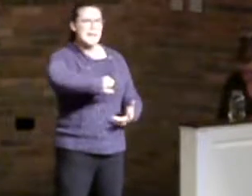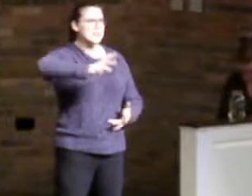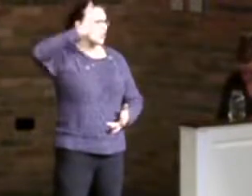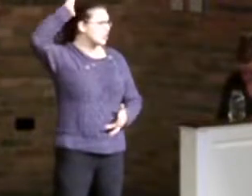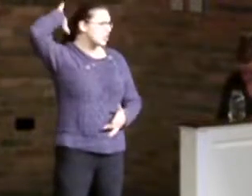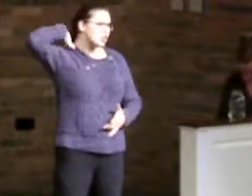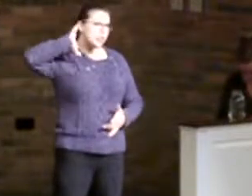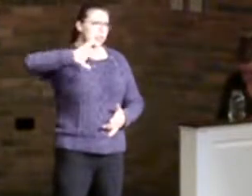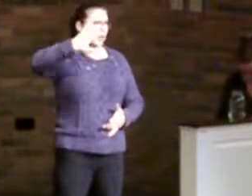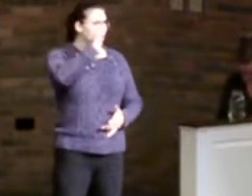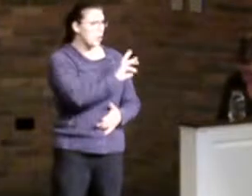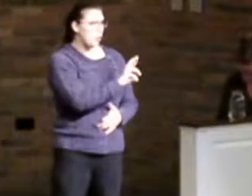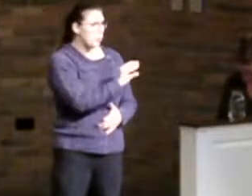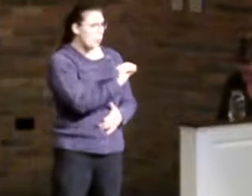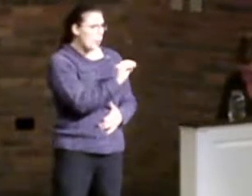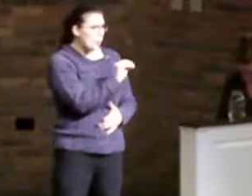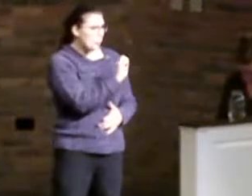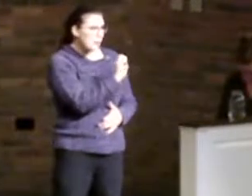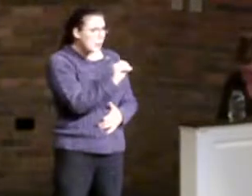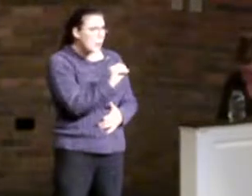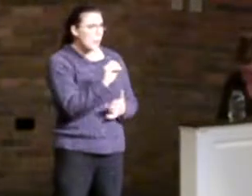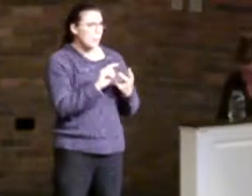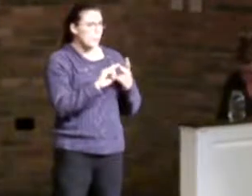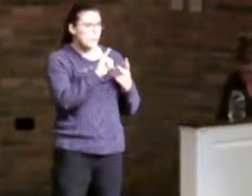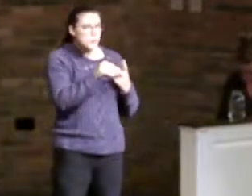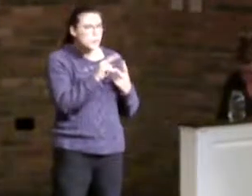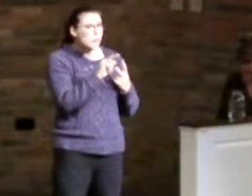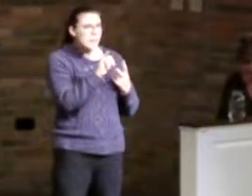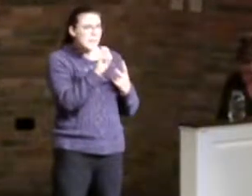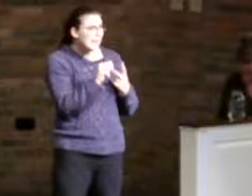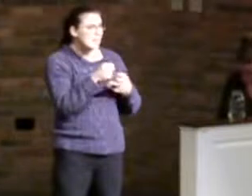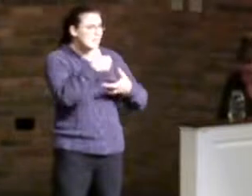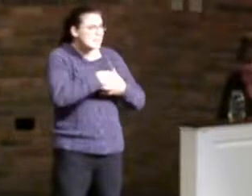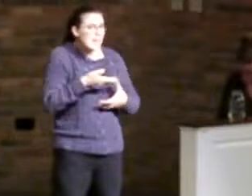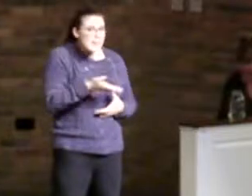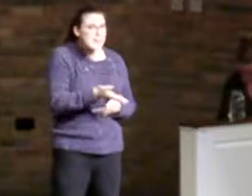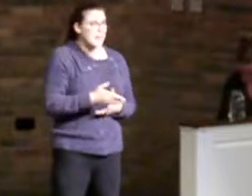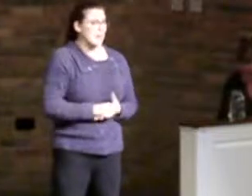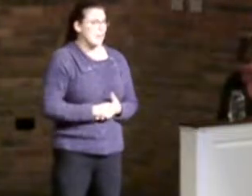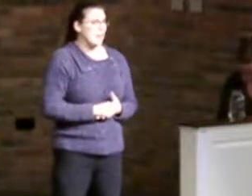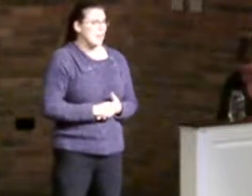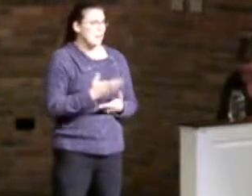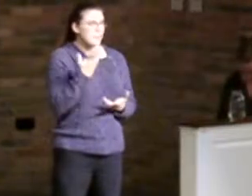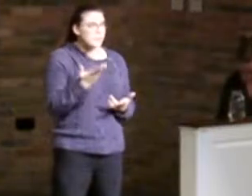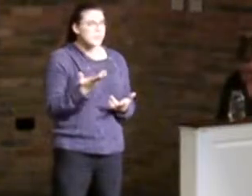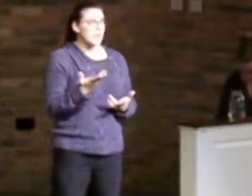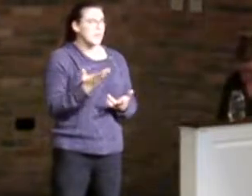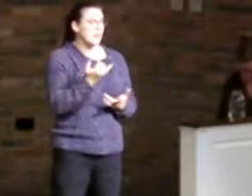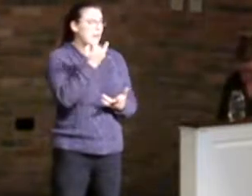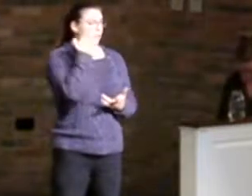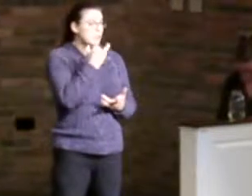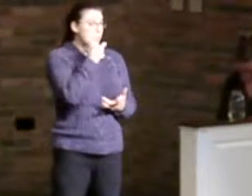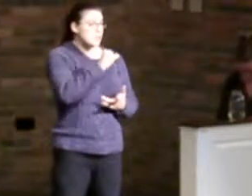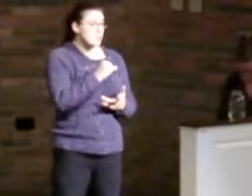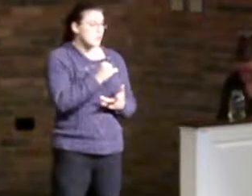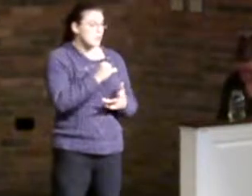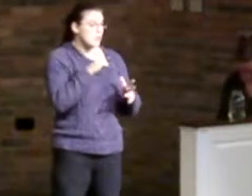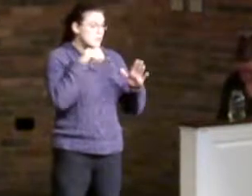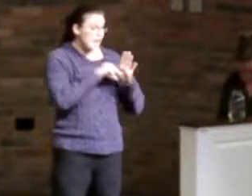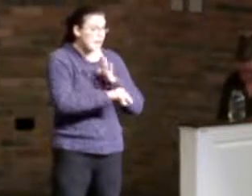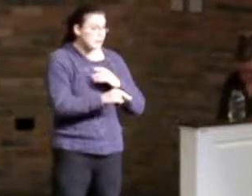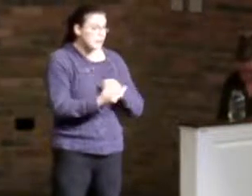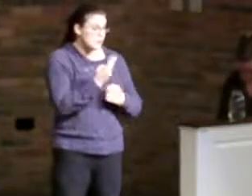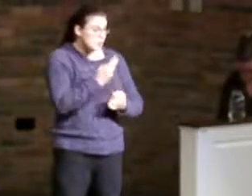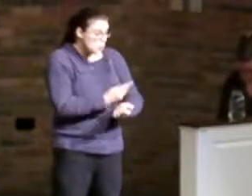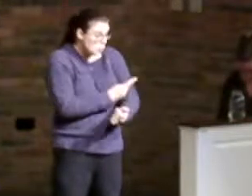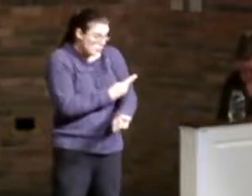and Juliet, right? Literally, they had to die. The Montagues and the Capulets would have fought forever, but were it not for the sacrifice of those two lambs.